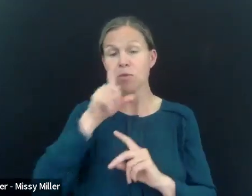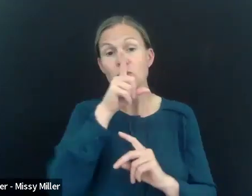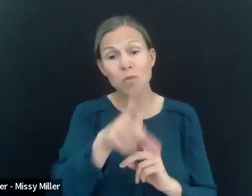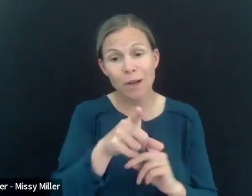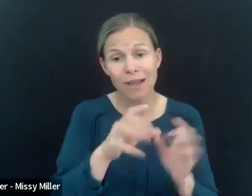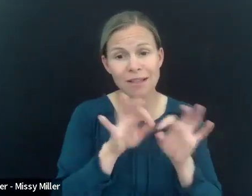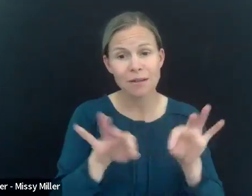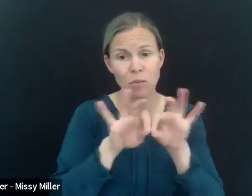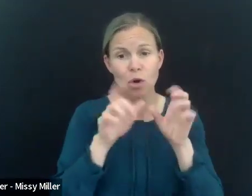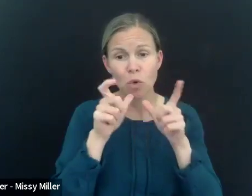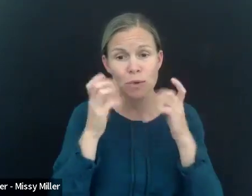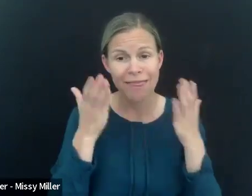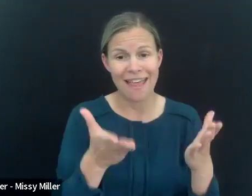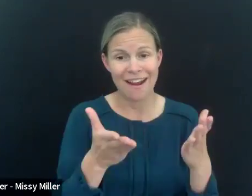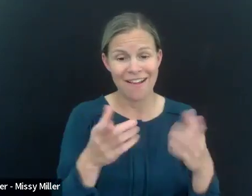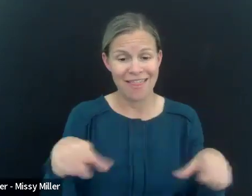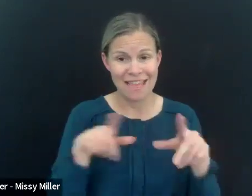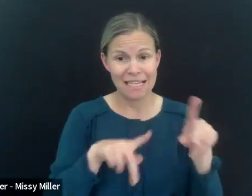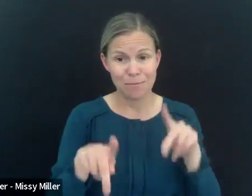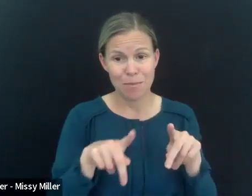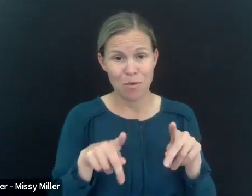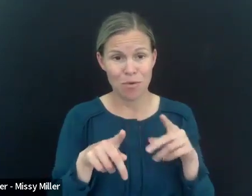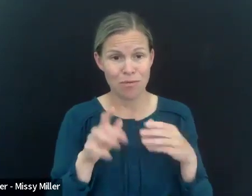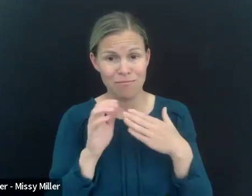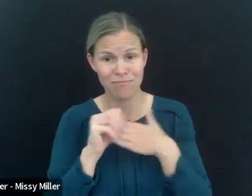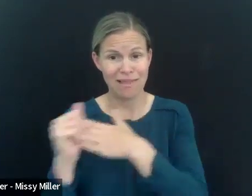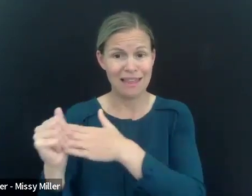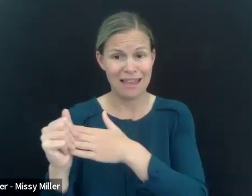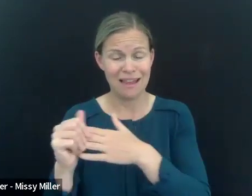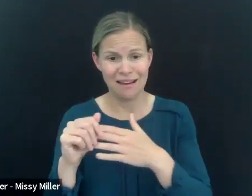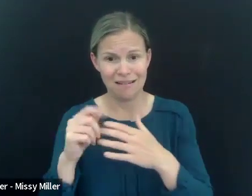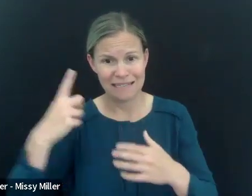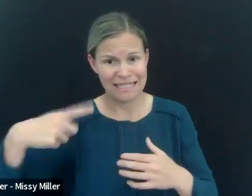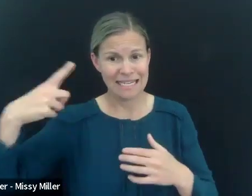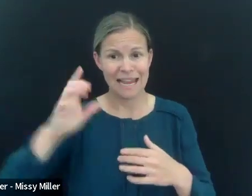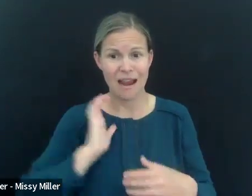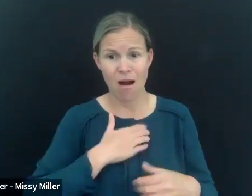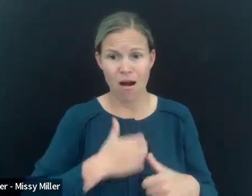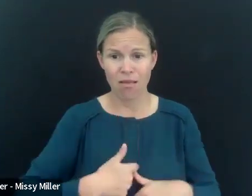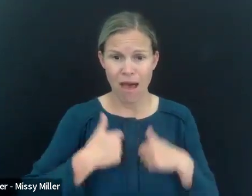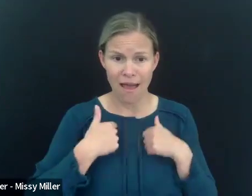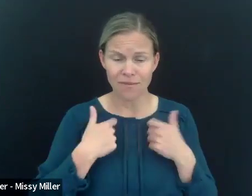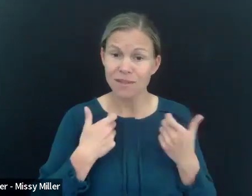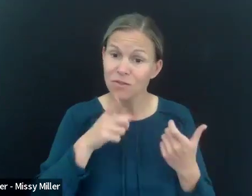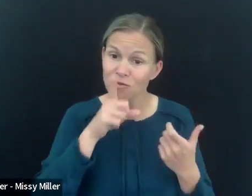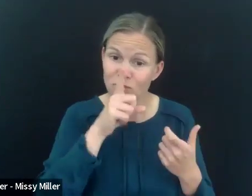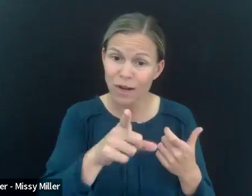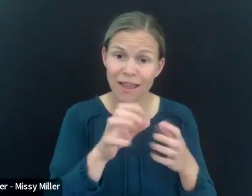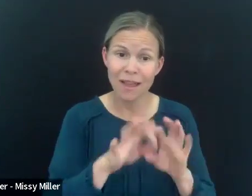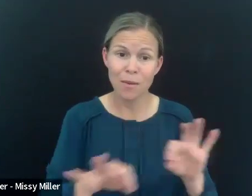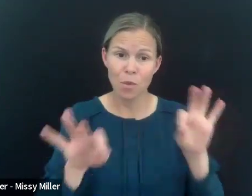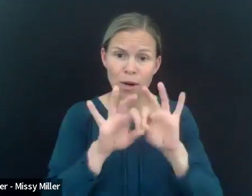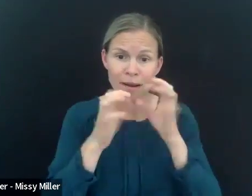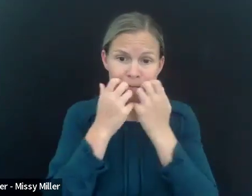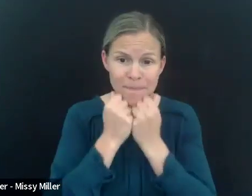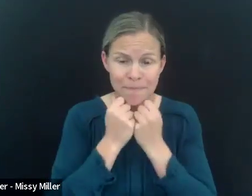that dictate our lives. Like we don't get to opt out. We don't get to say like, it doesn't matter, right? It does matter. Every little thing